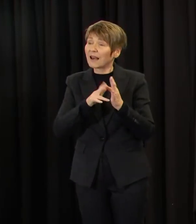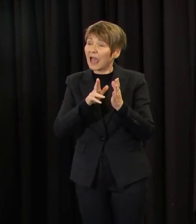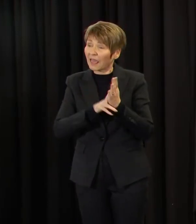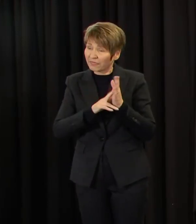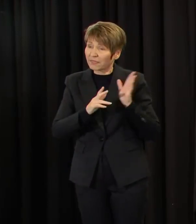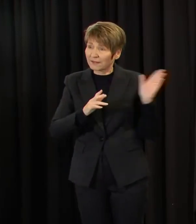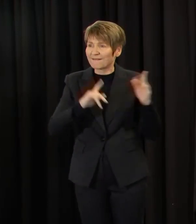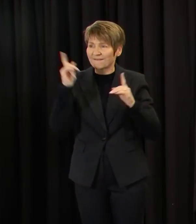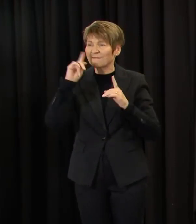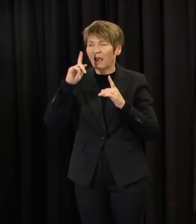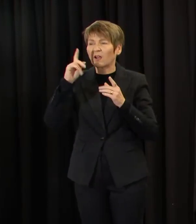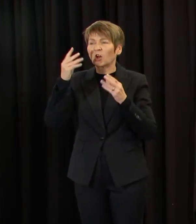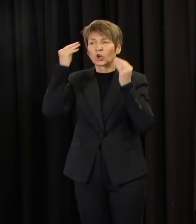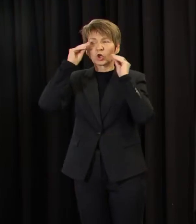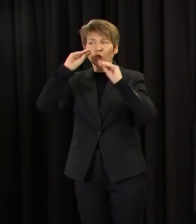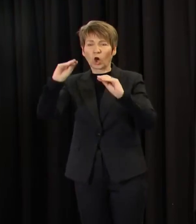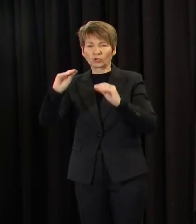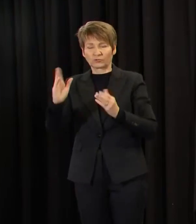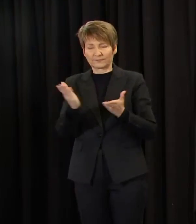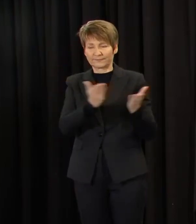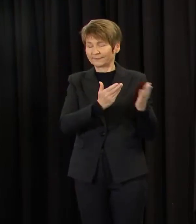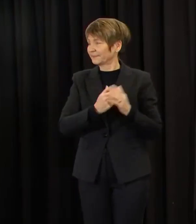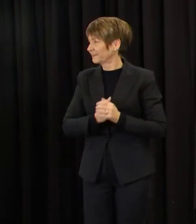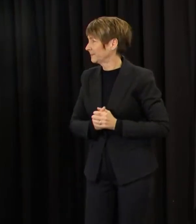the AFL Women's Programme. Nathan.